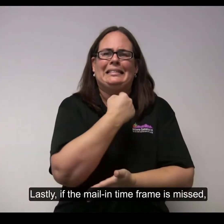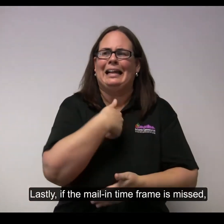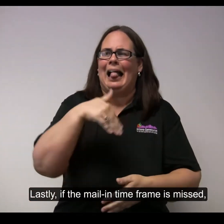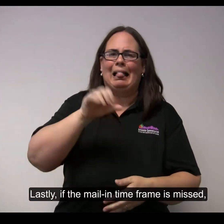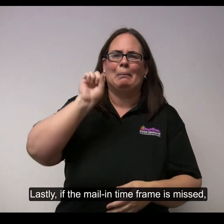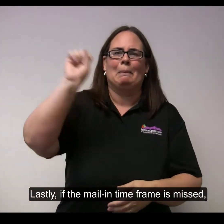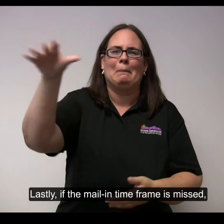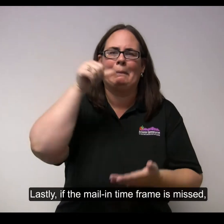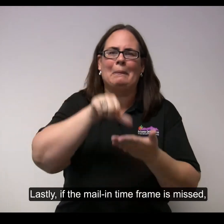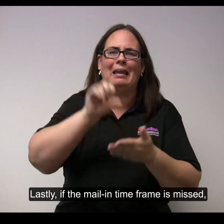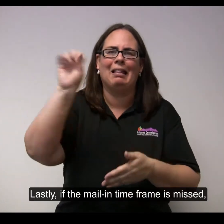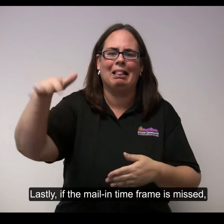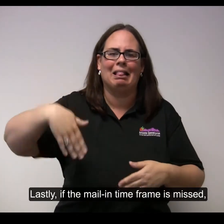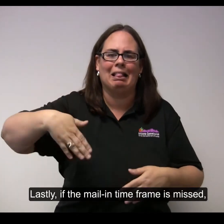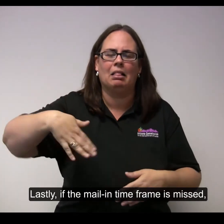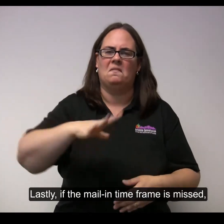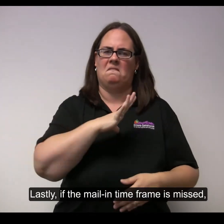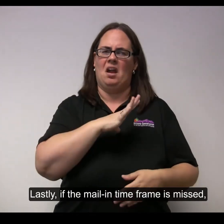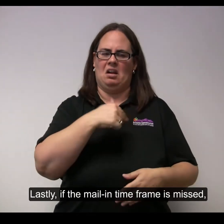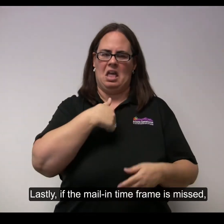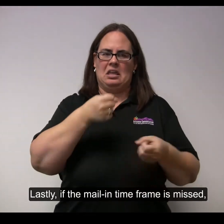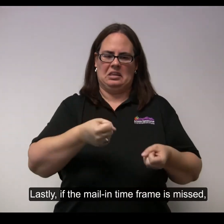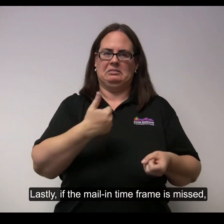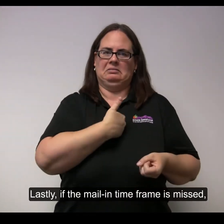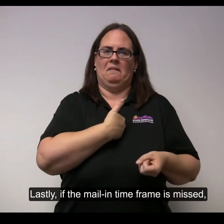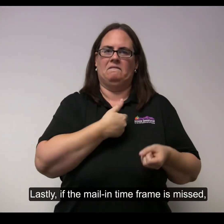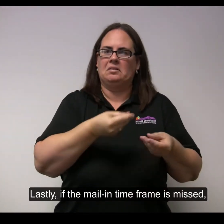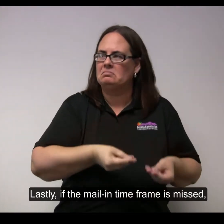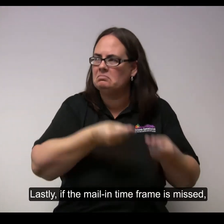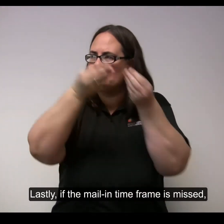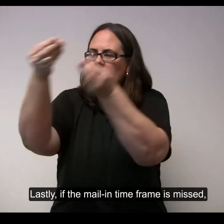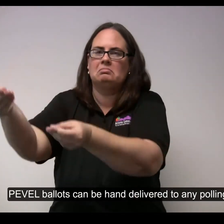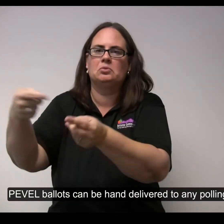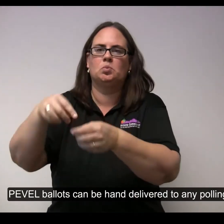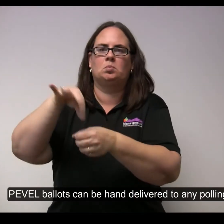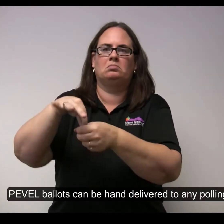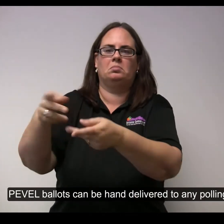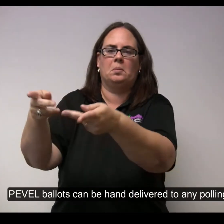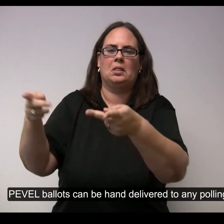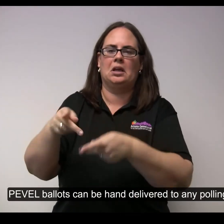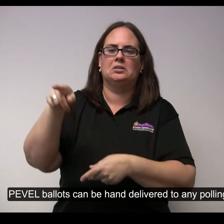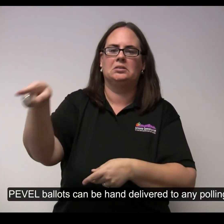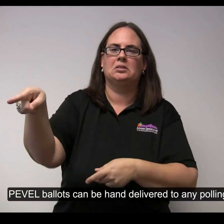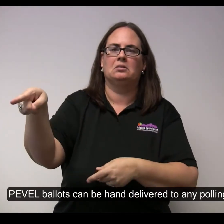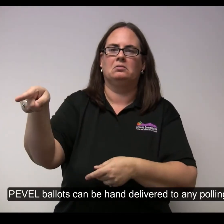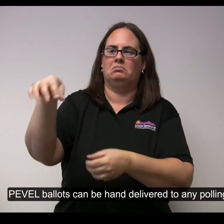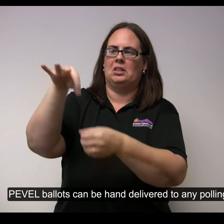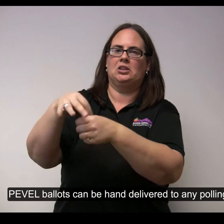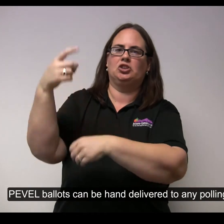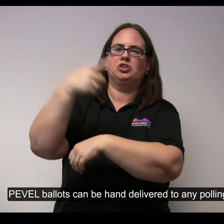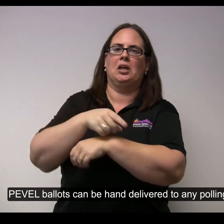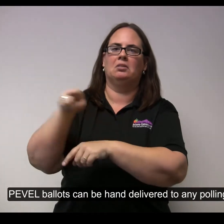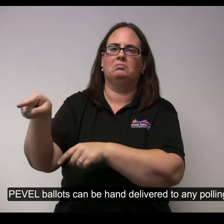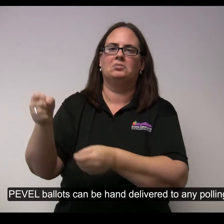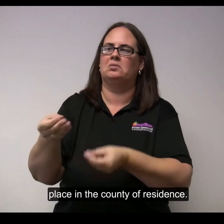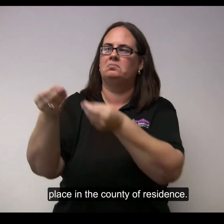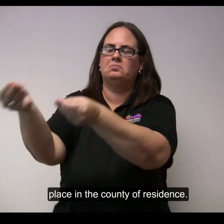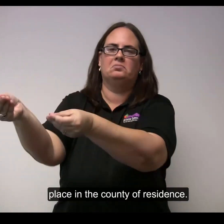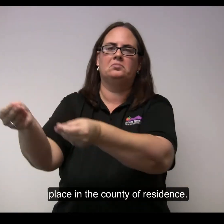And lastly, if the mail-in time frame is missed, PEVL ballots can be hand-delivered to any polling place in the